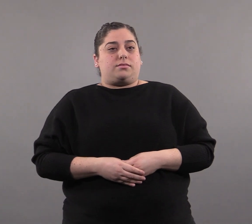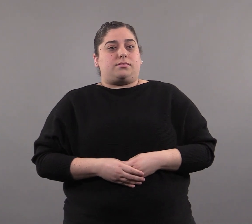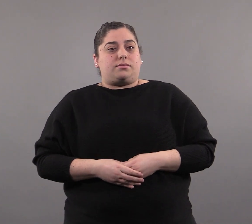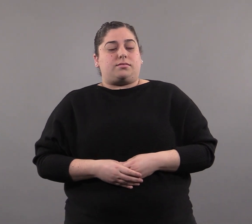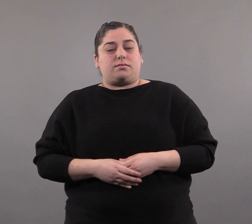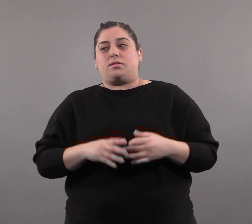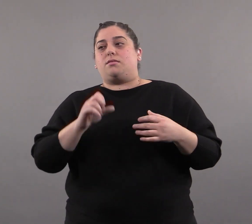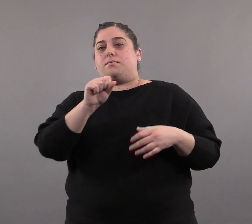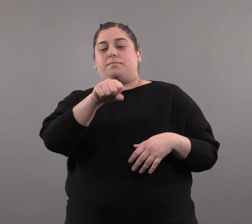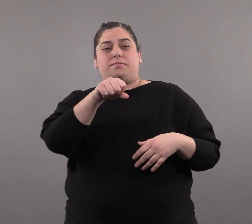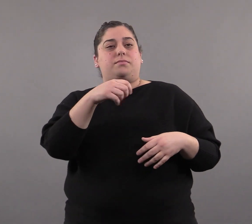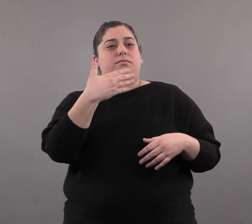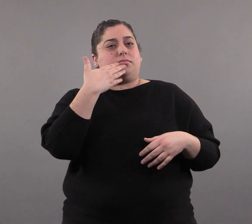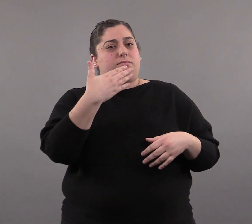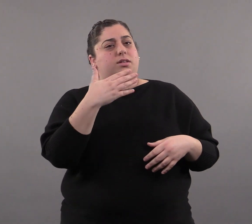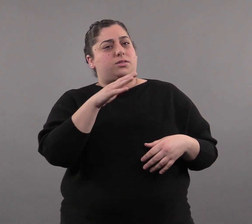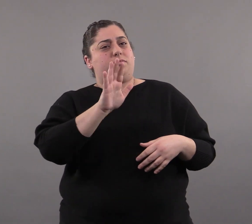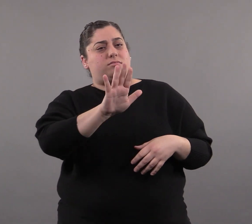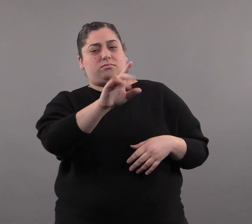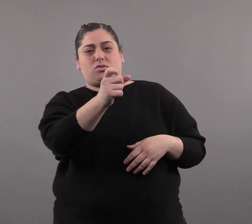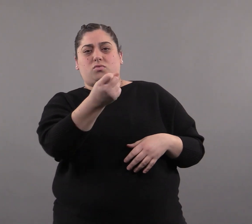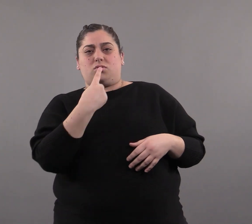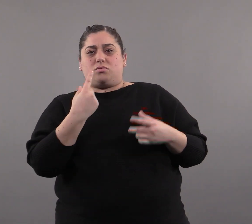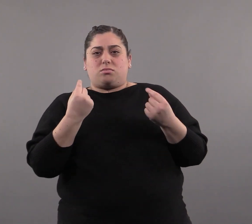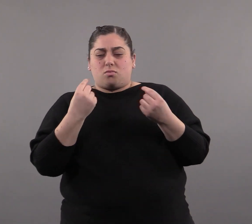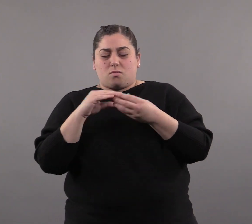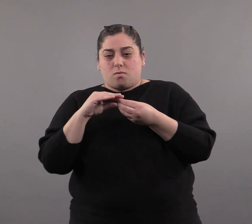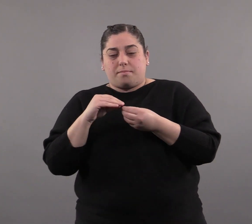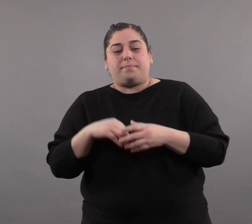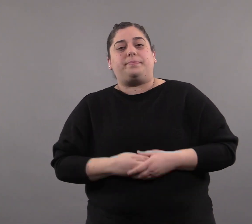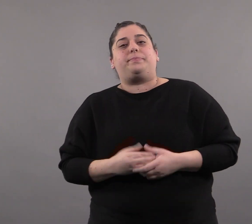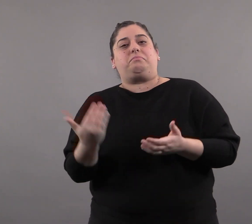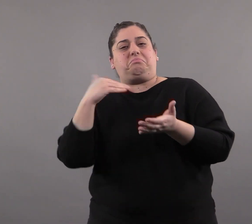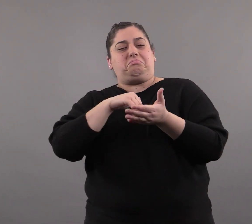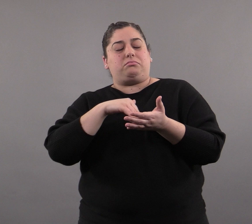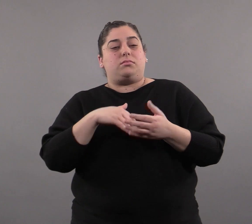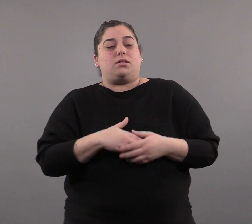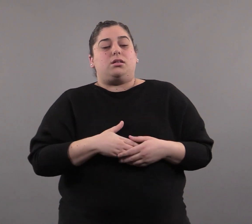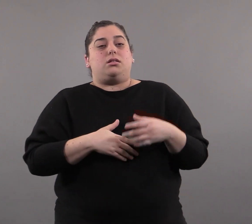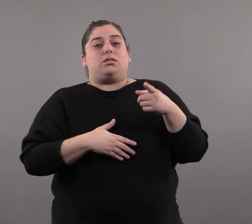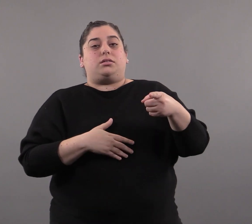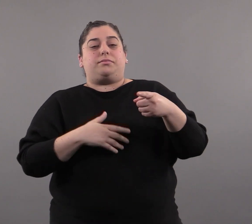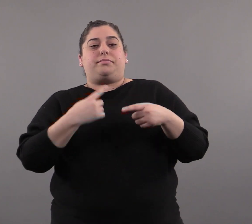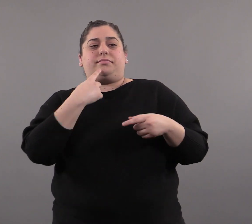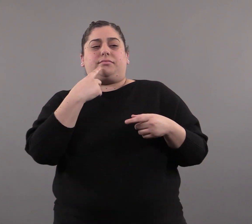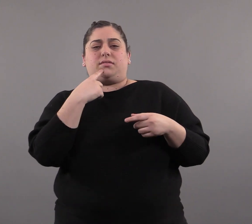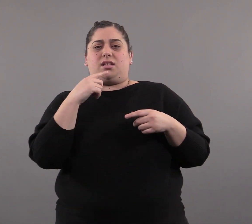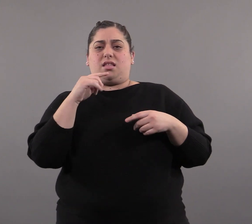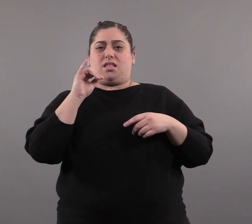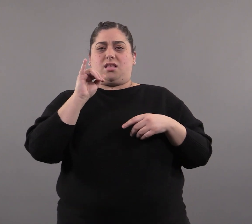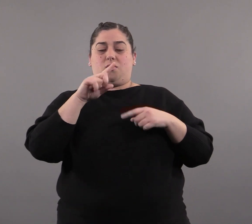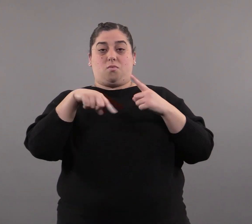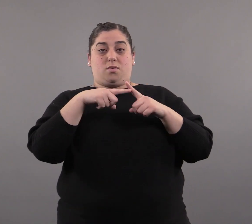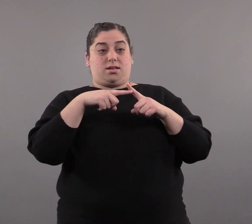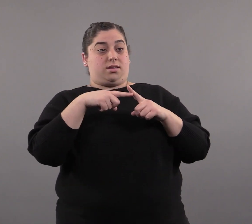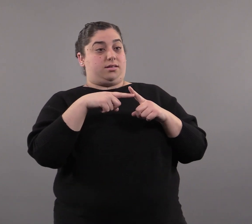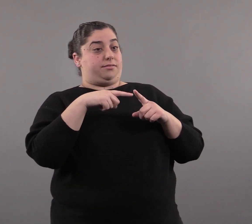Thank you. The question, if I may restate it, relates to the time frame with regard to the travel, and